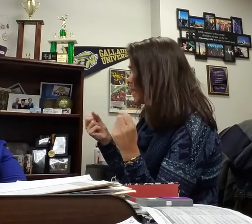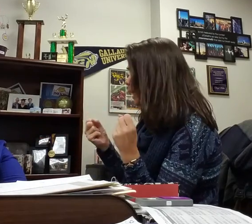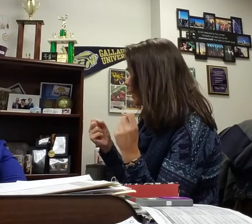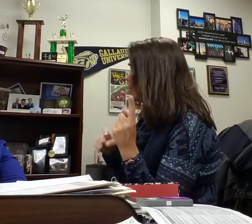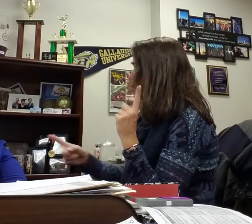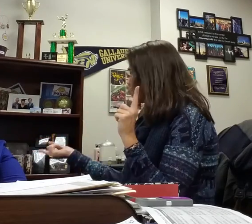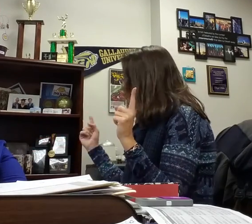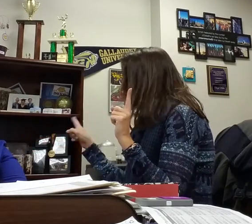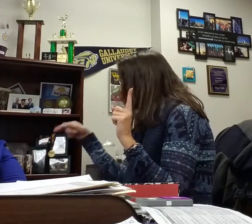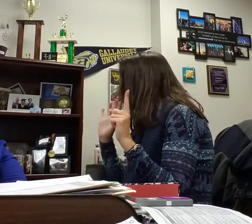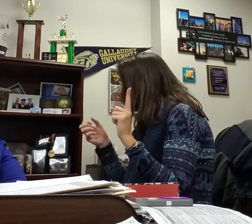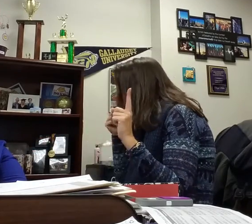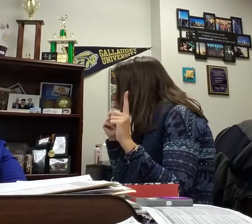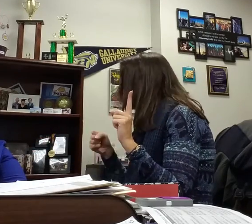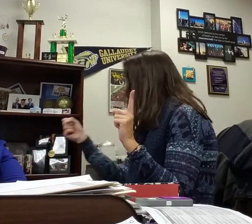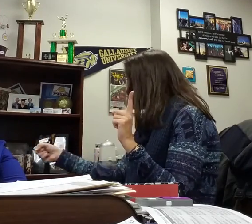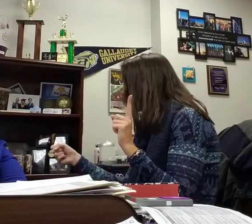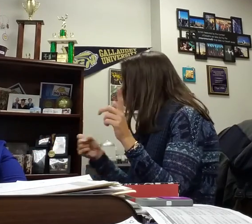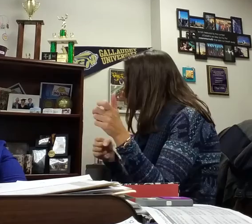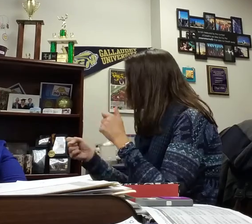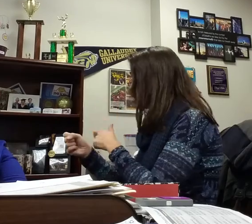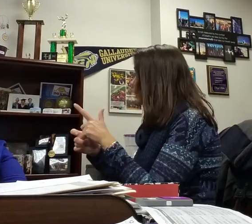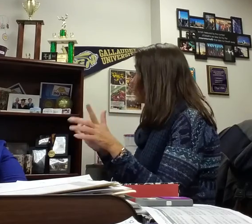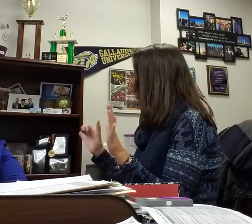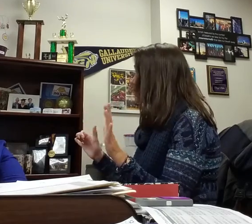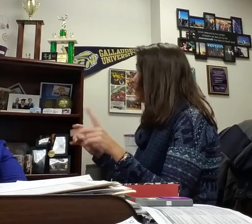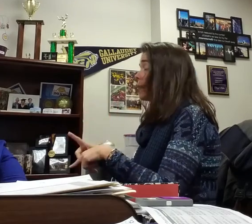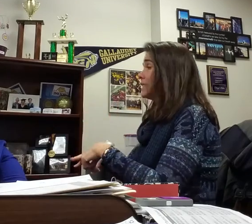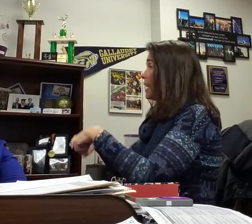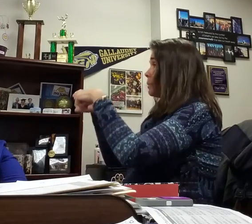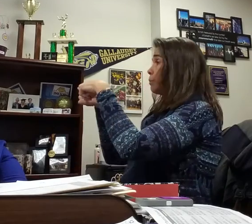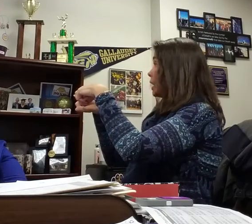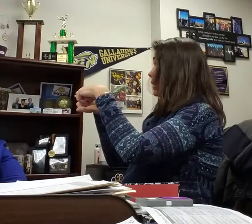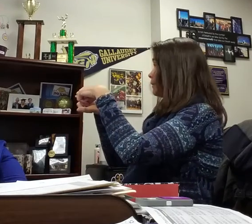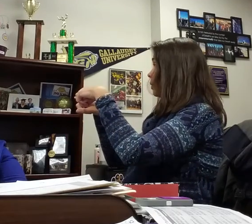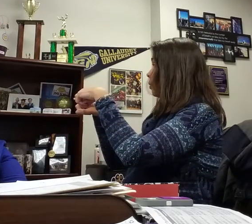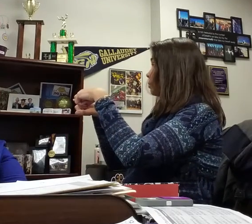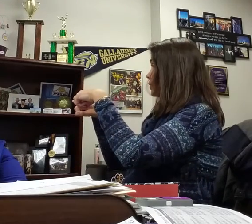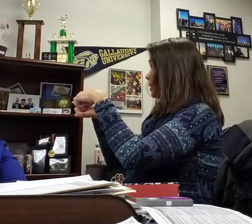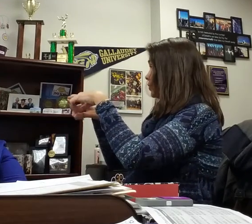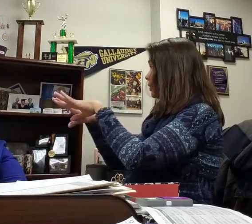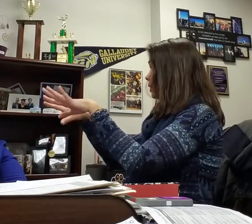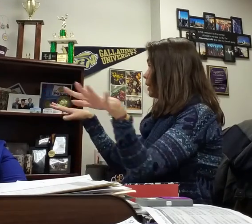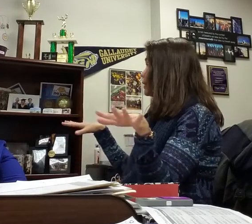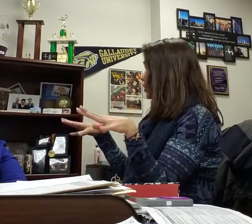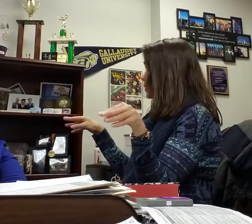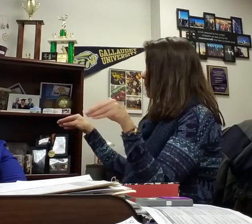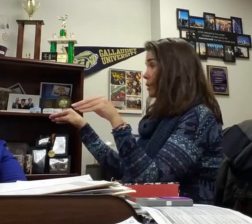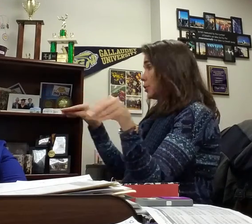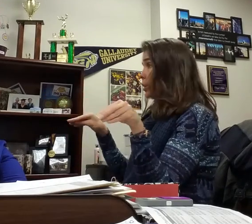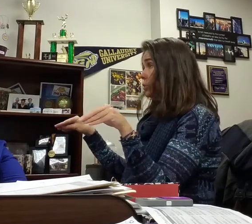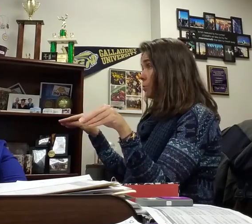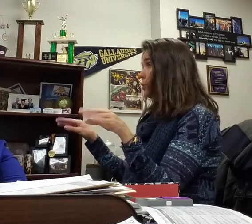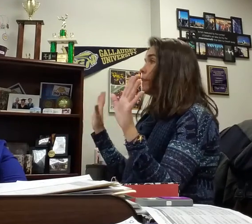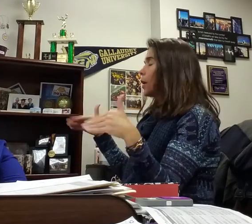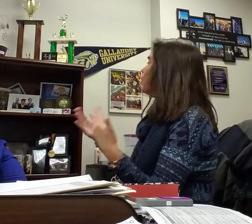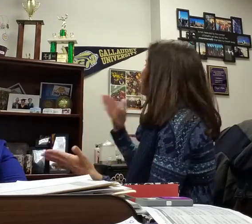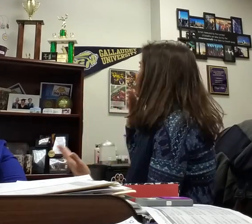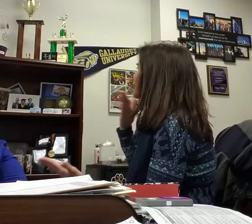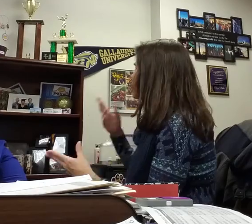sign? Or Cheryl, you voice, get the microphone. That kind of thing. Like take a break of the whole procedure just Okay. to make sure it goes smooth. And they go, okay, thank you very much.